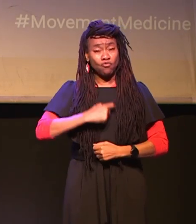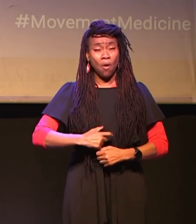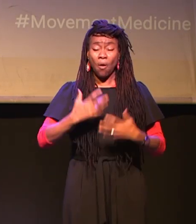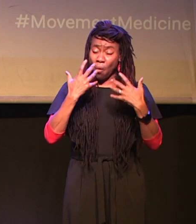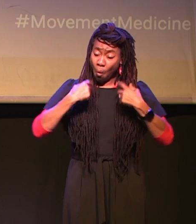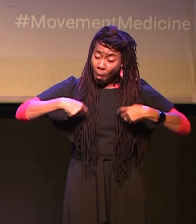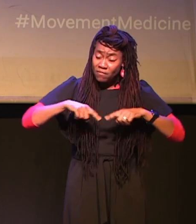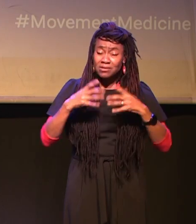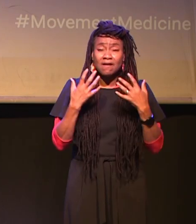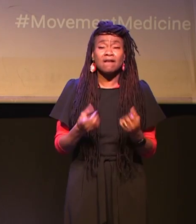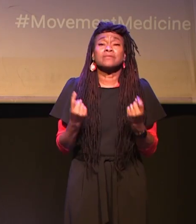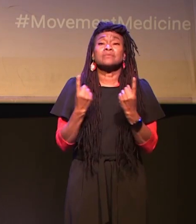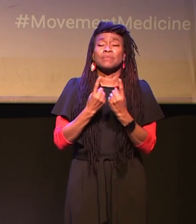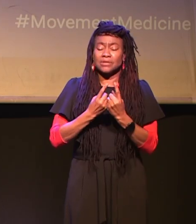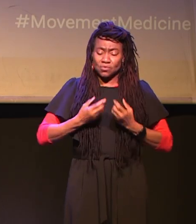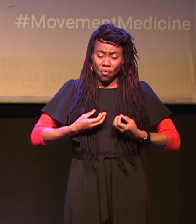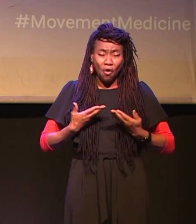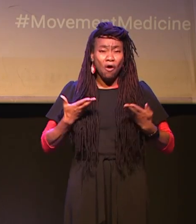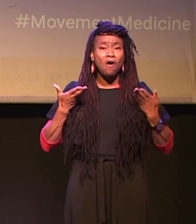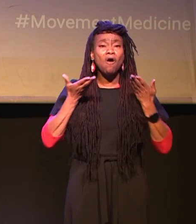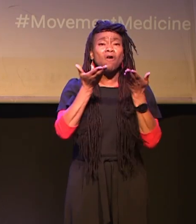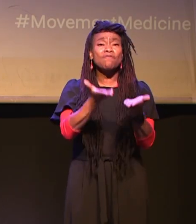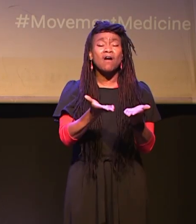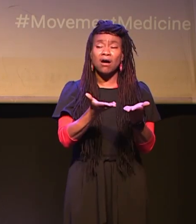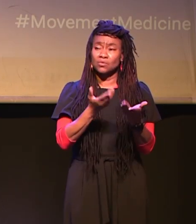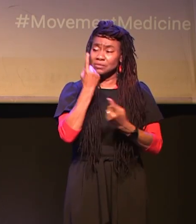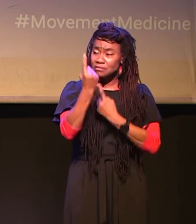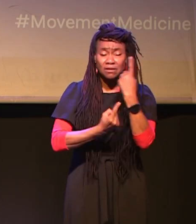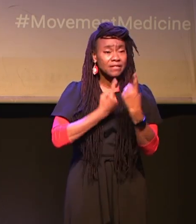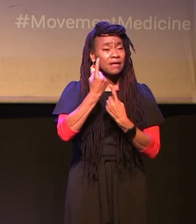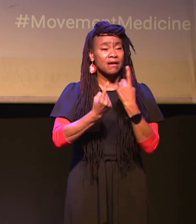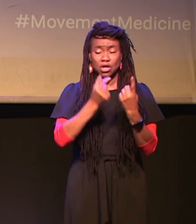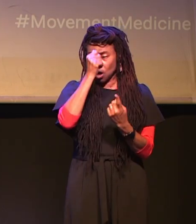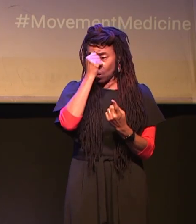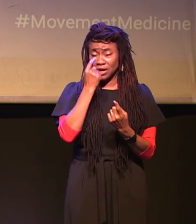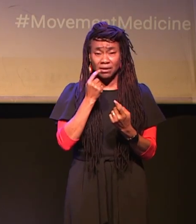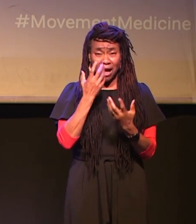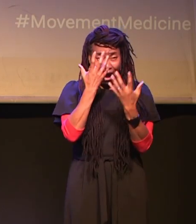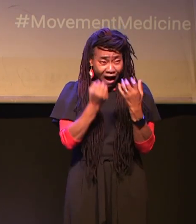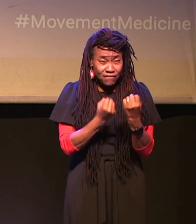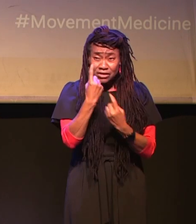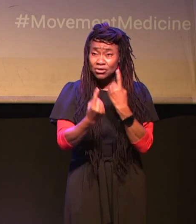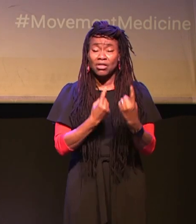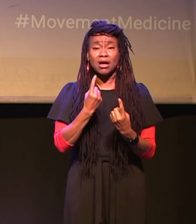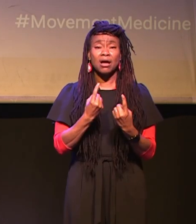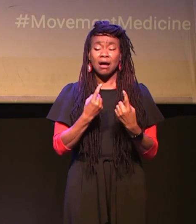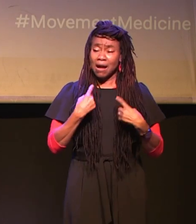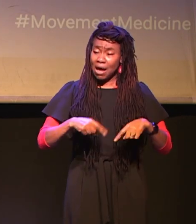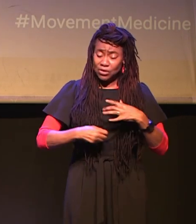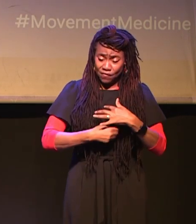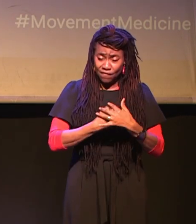And we are part of activating that in each other and knowing that in each other, and, letting that flourish and be